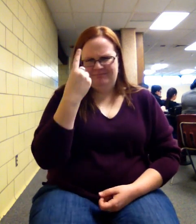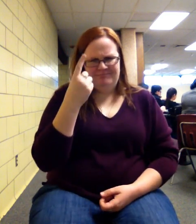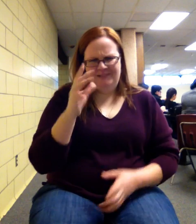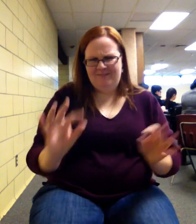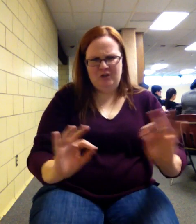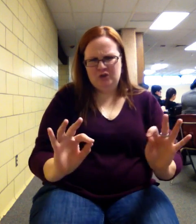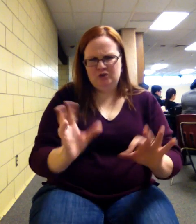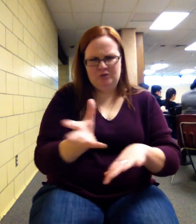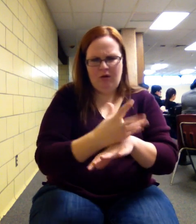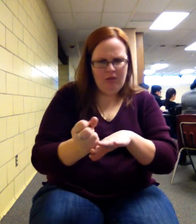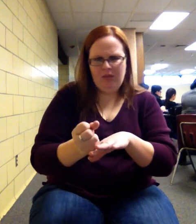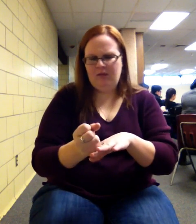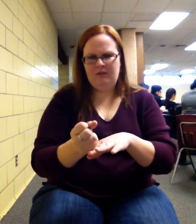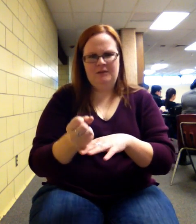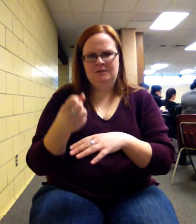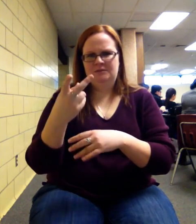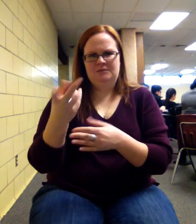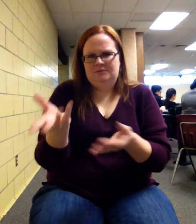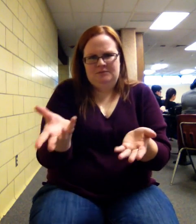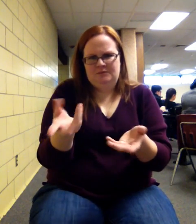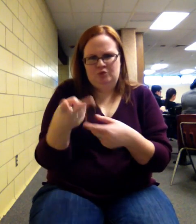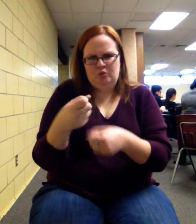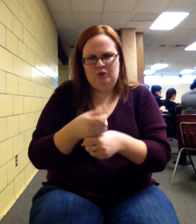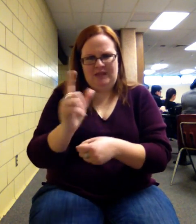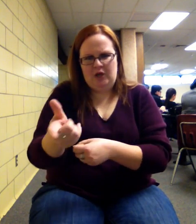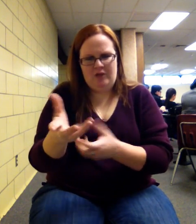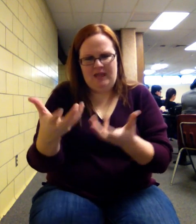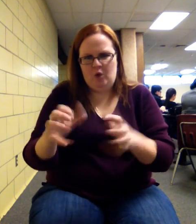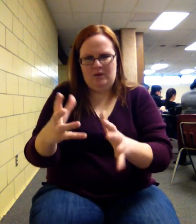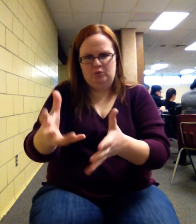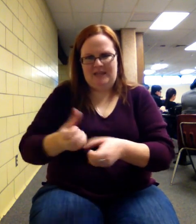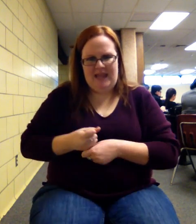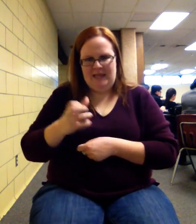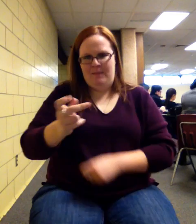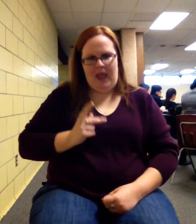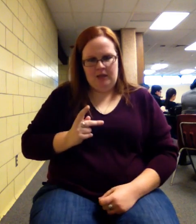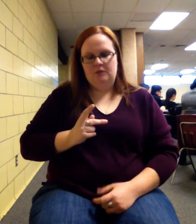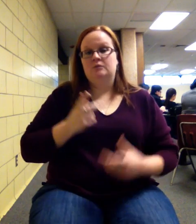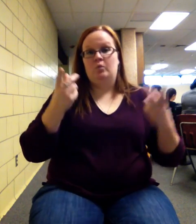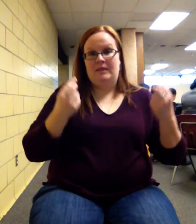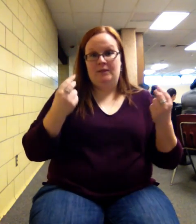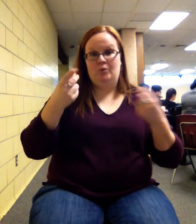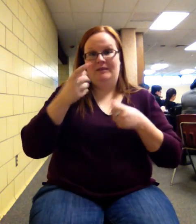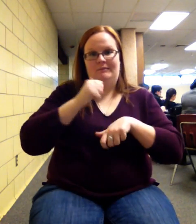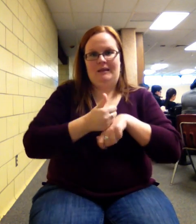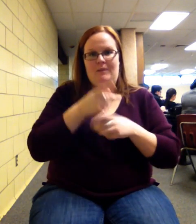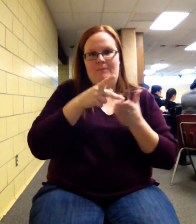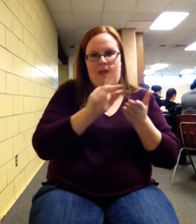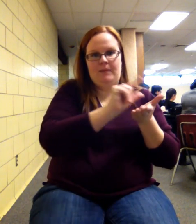it. They don't want to repossess it at that point. So usually what they'll do is they'll set up a payment plan. Let me